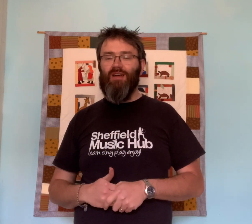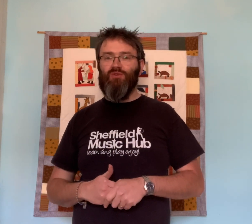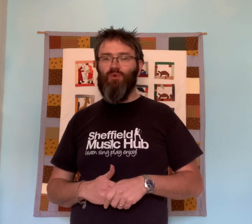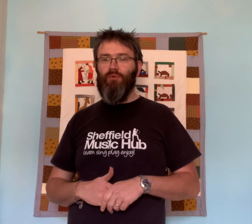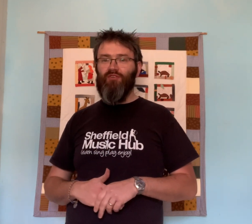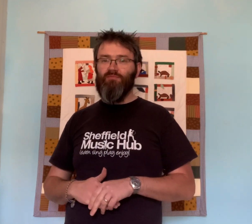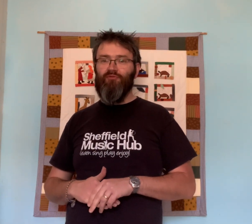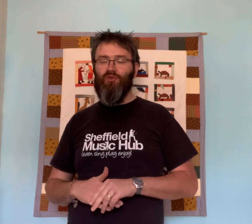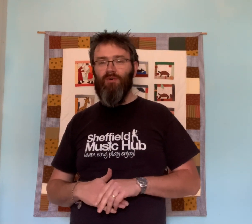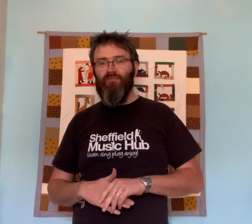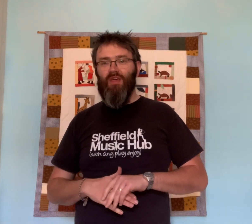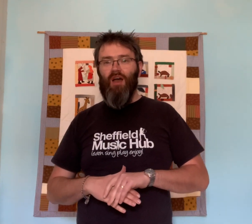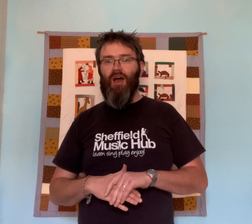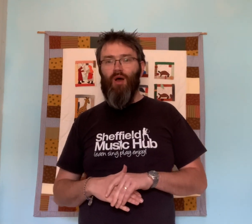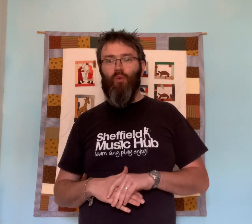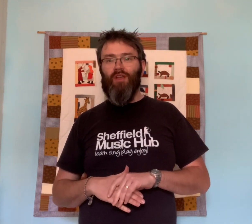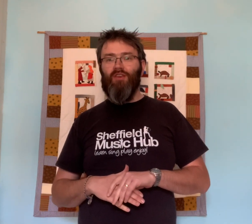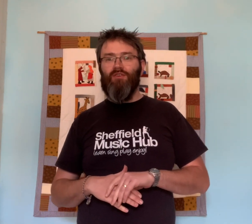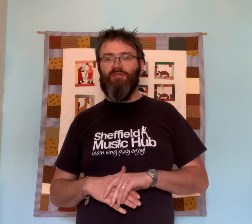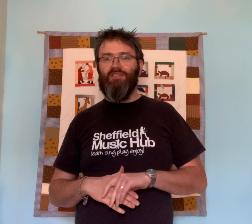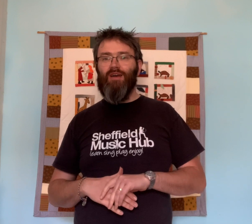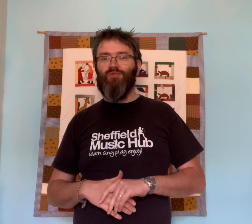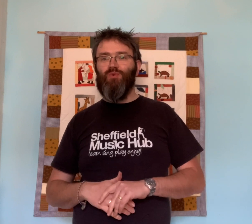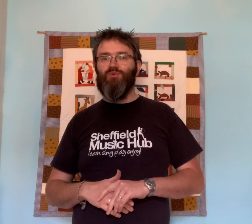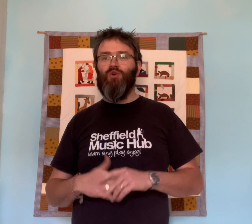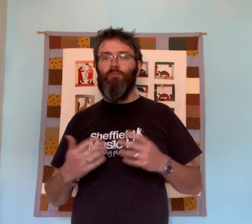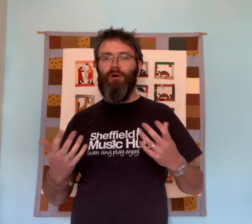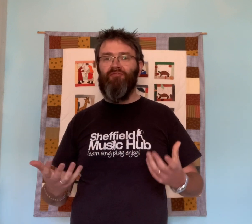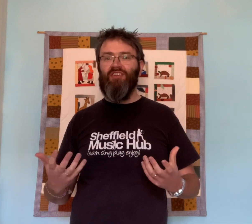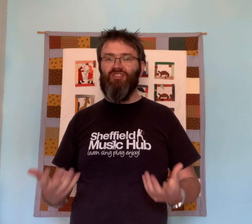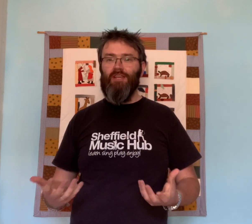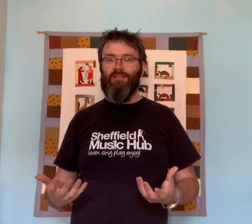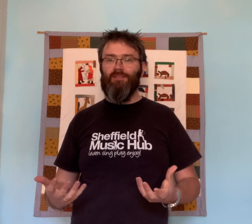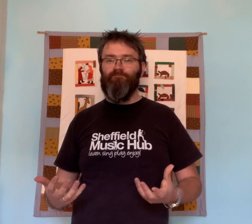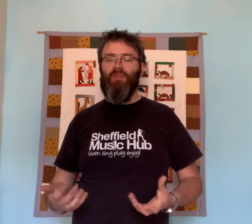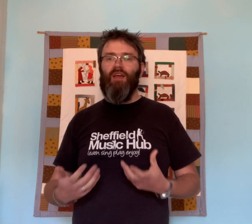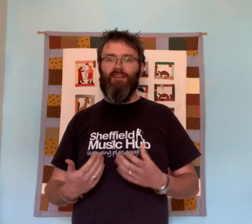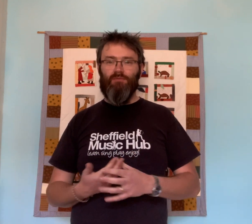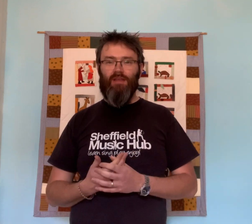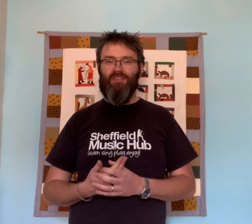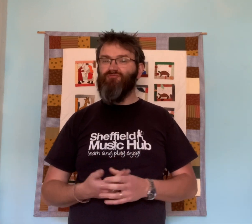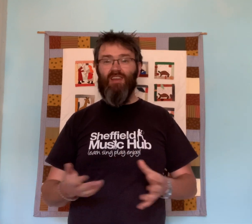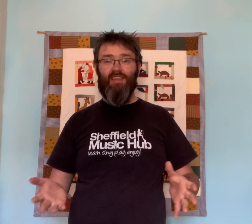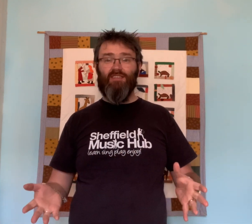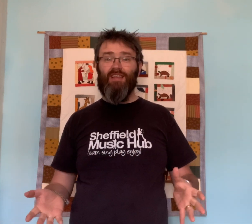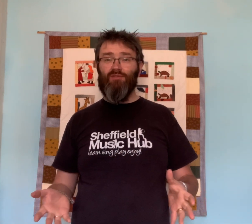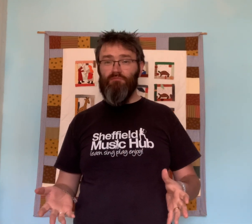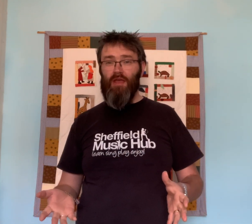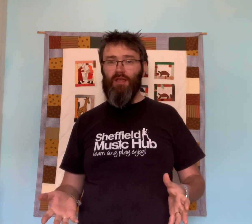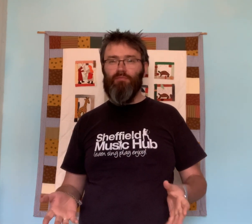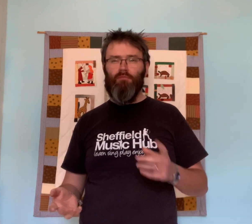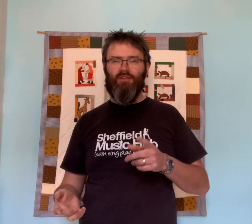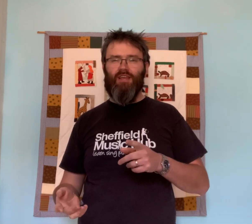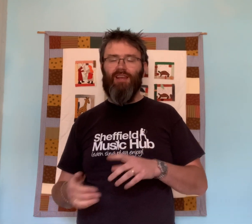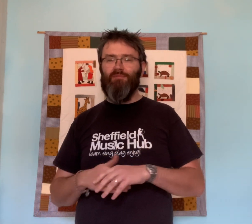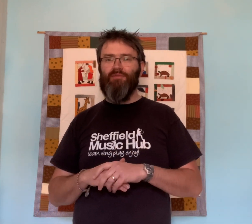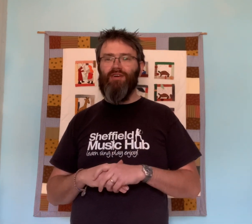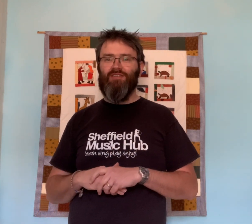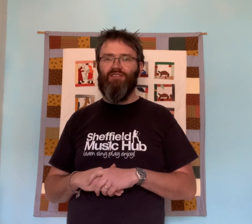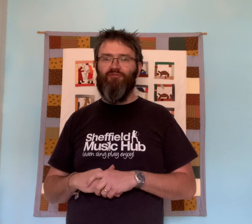to one we've used before. We're going to use a sound which we call puffy cheeks. And to make this a really easy sound to make, but it might take a little bit of practice to find